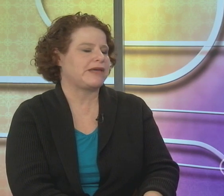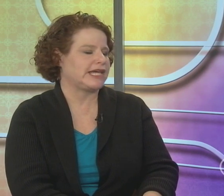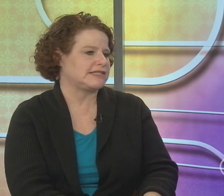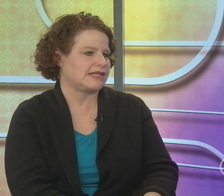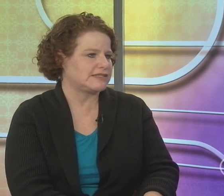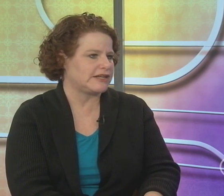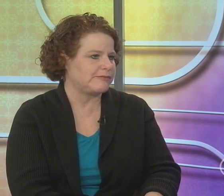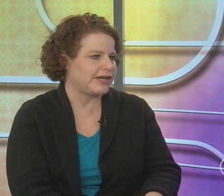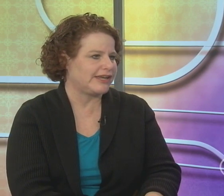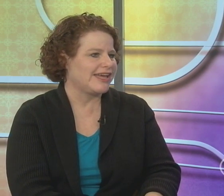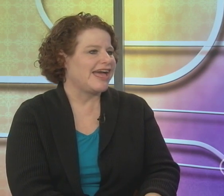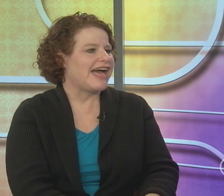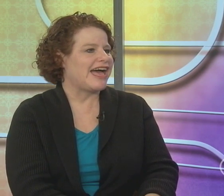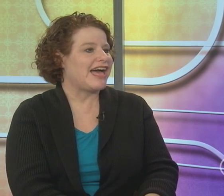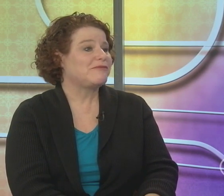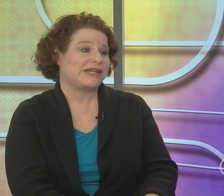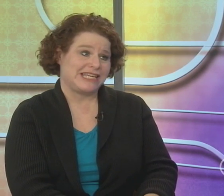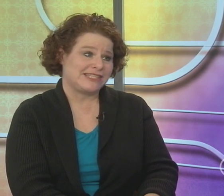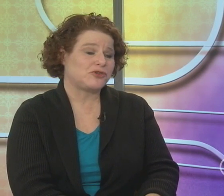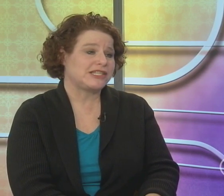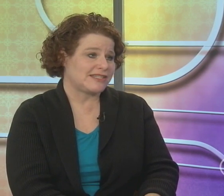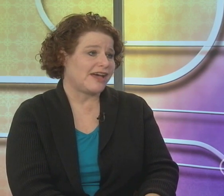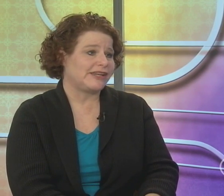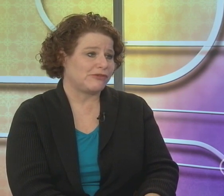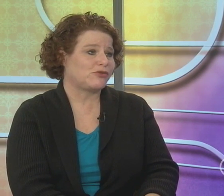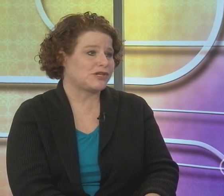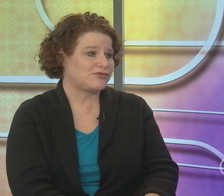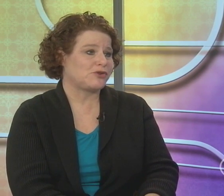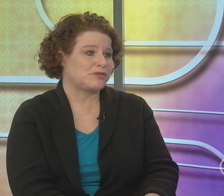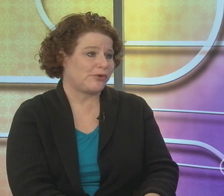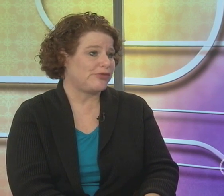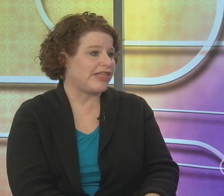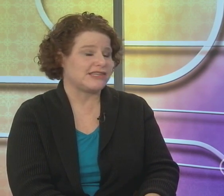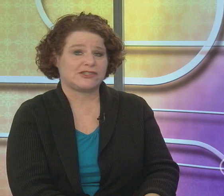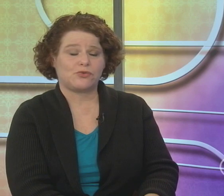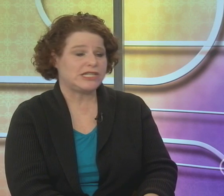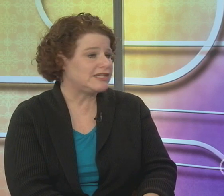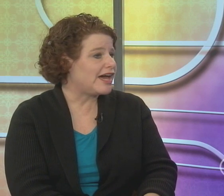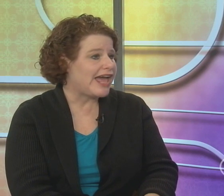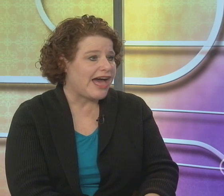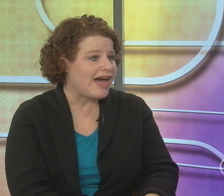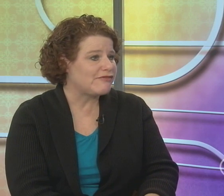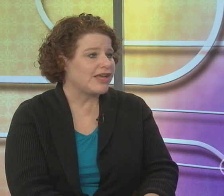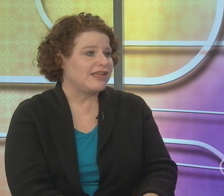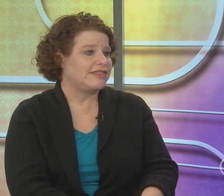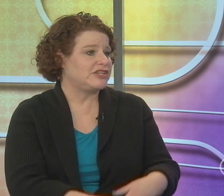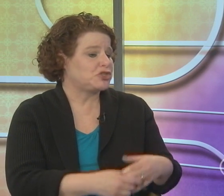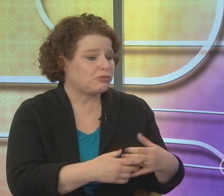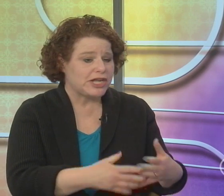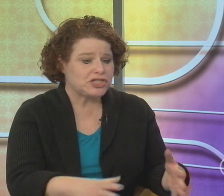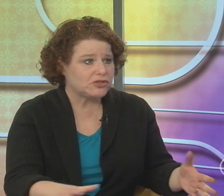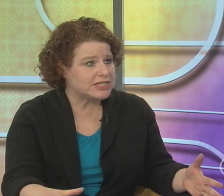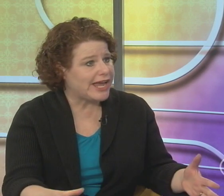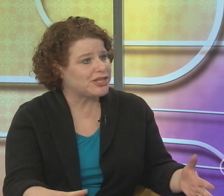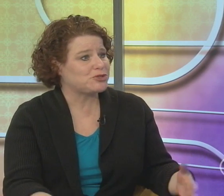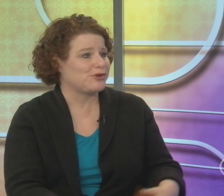make any sense to anybody. But he started signing before his first birthday, so we did not have the torrential tantrums